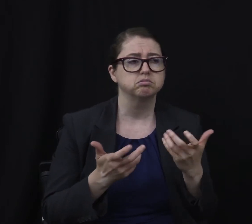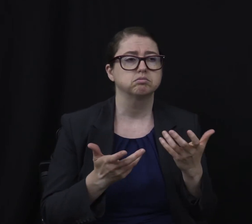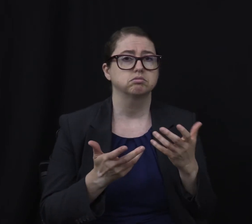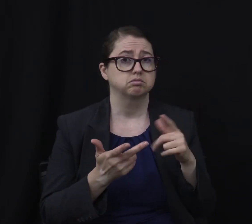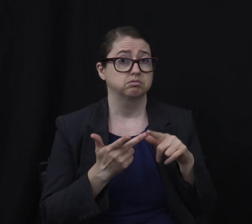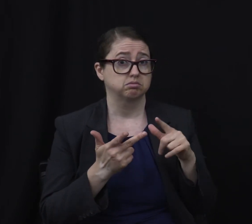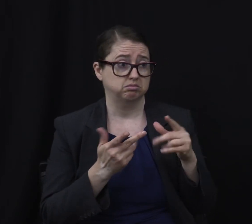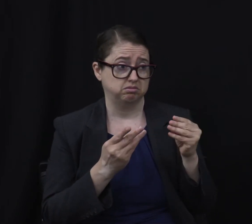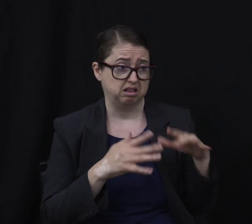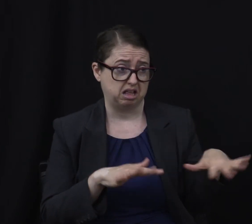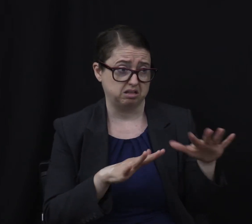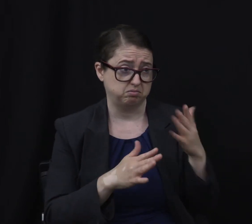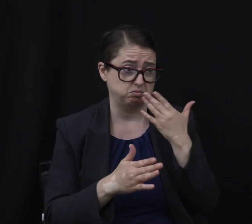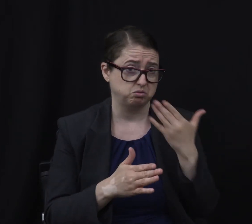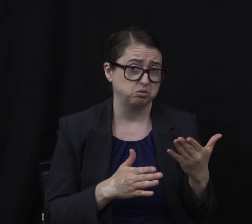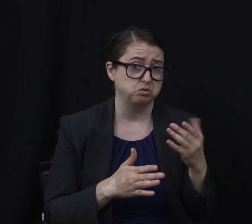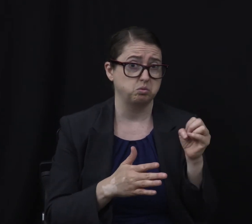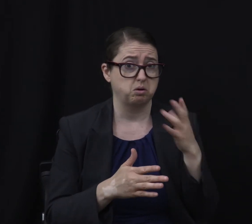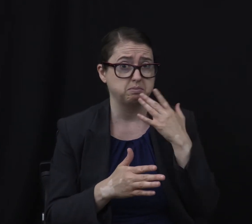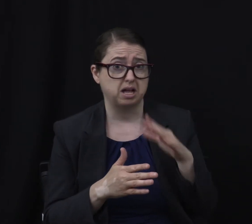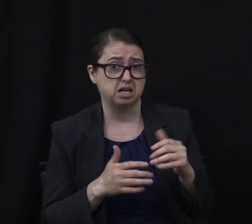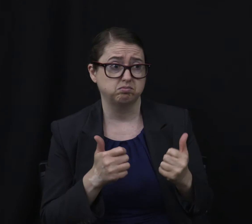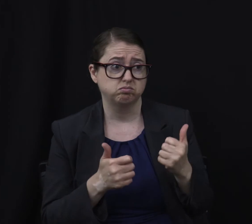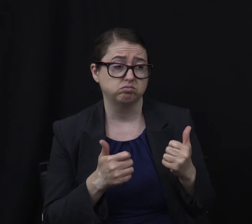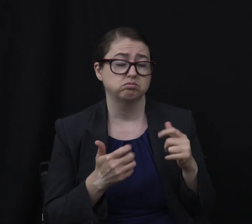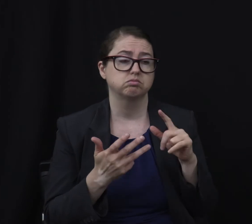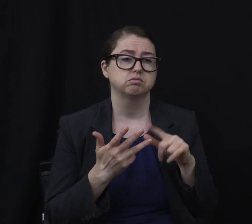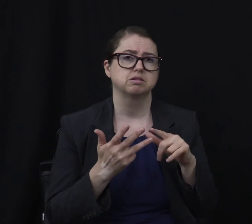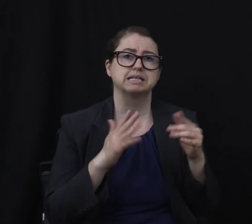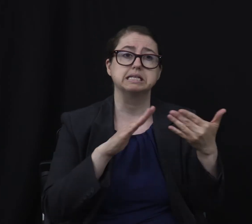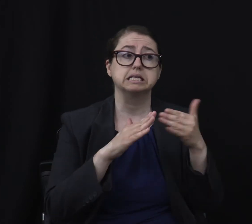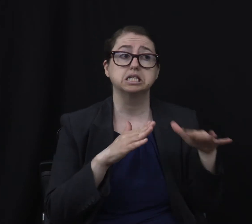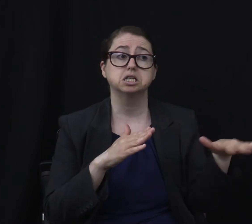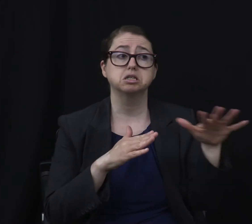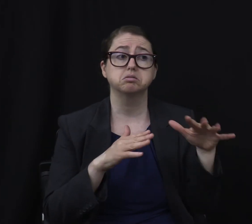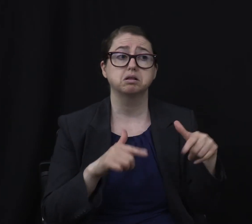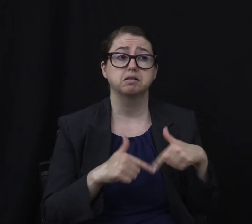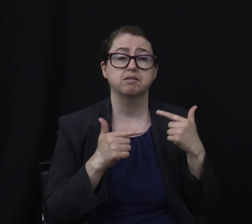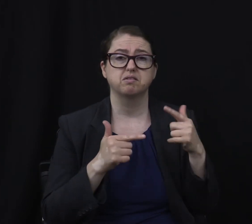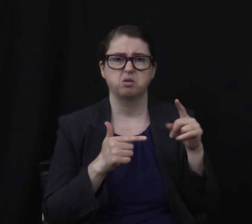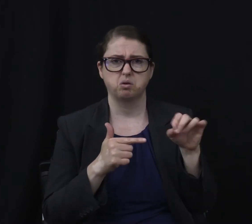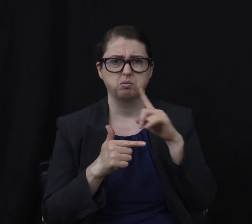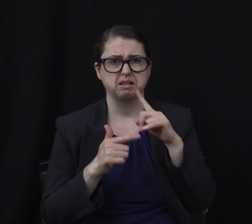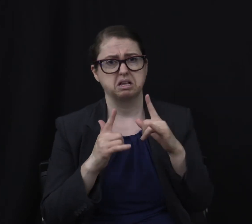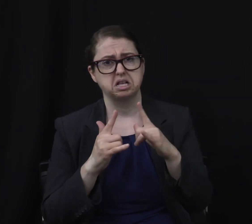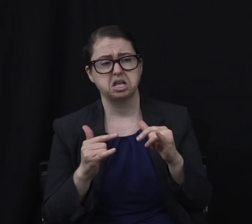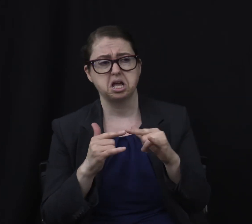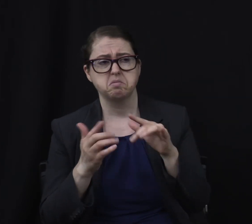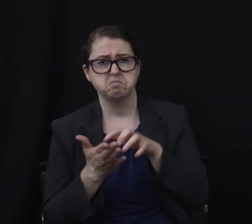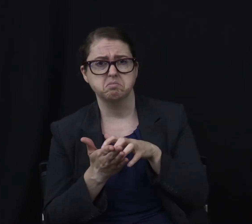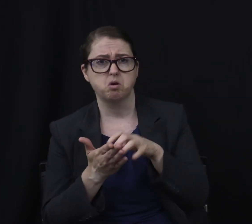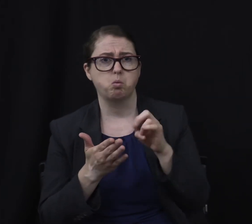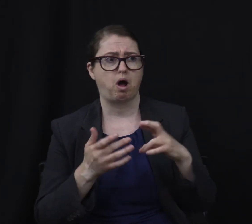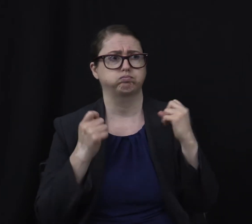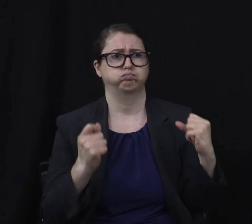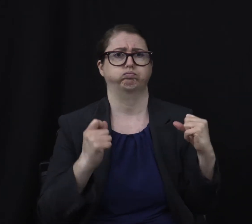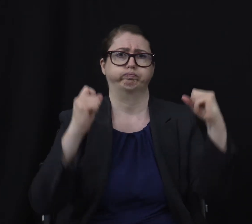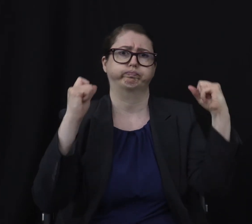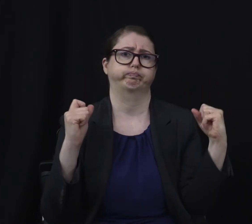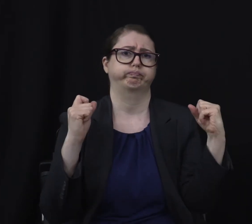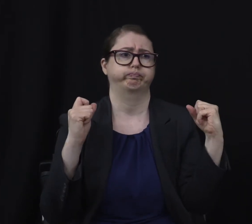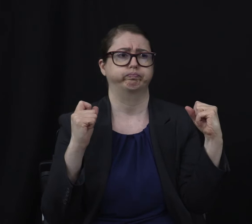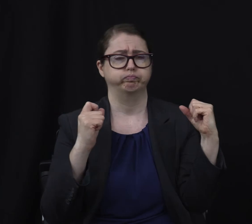is good or bad, whether the cities they inhabit are like camps or strongholds, whether the land is rich or